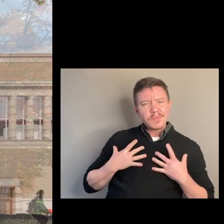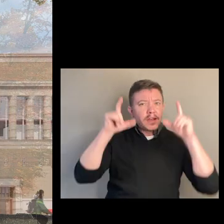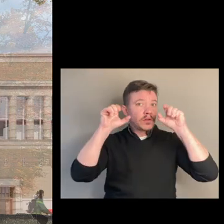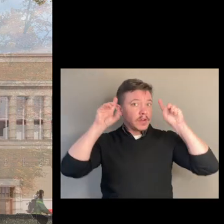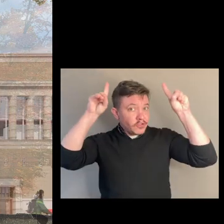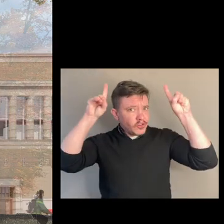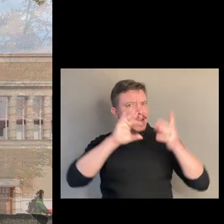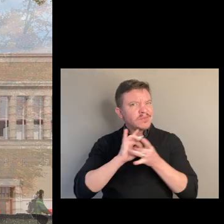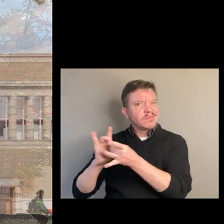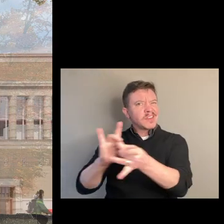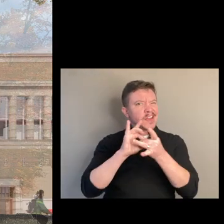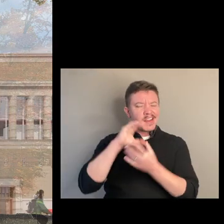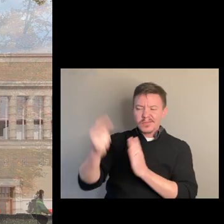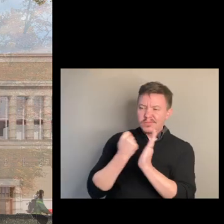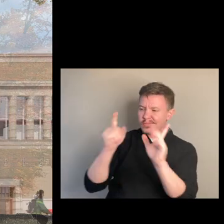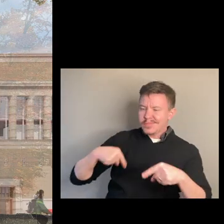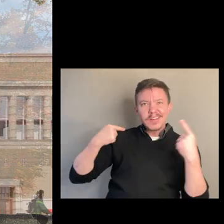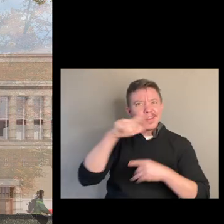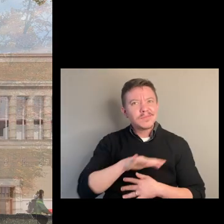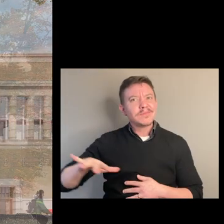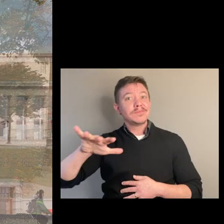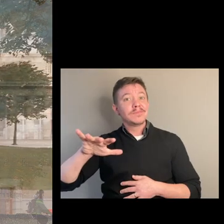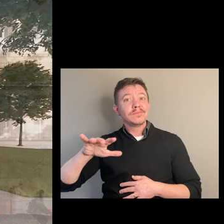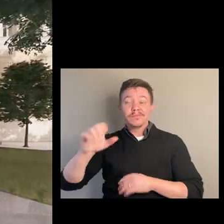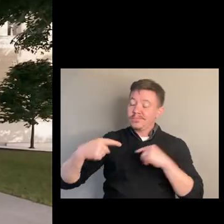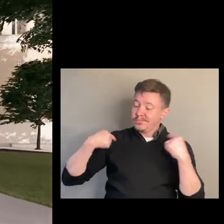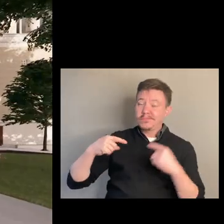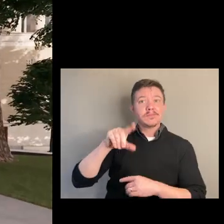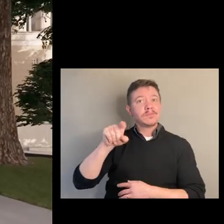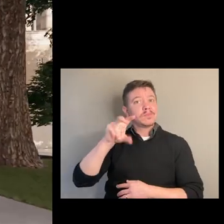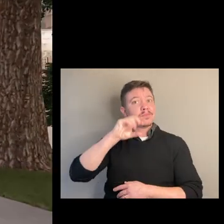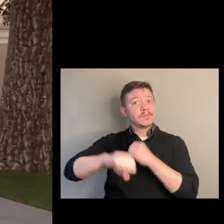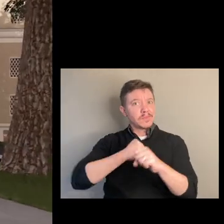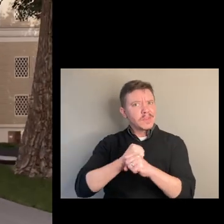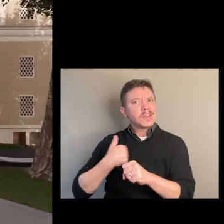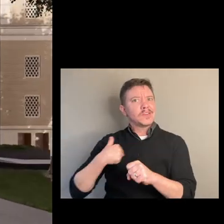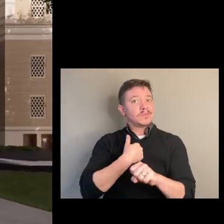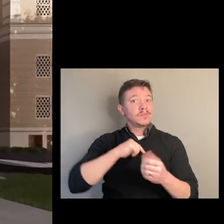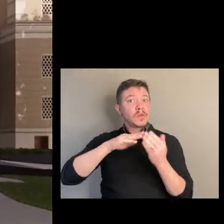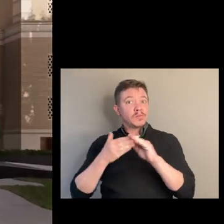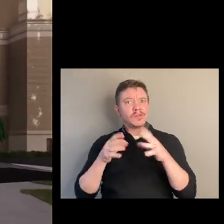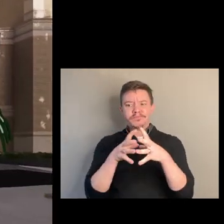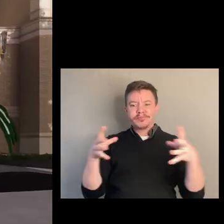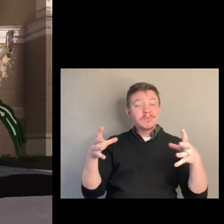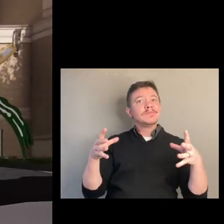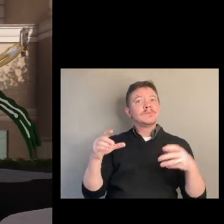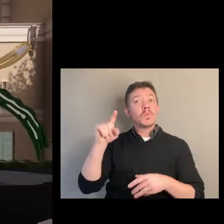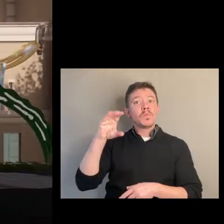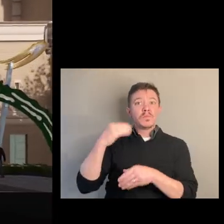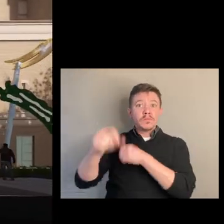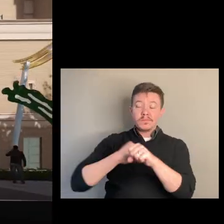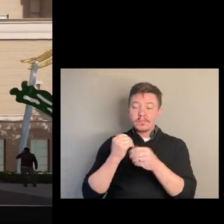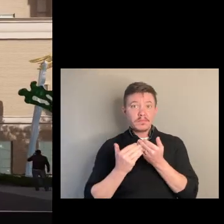and connect us across time and place. In the 130 years since, we have grown alongside our community. For the